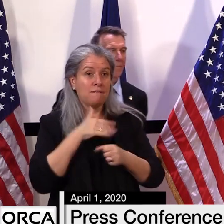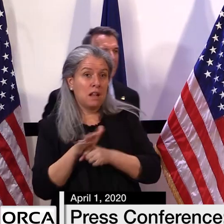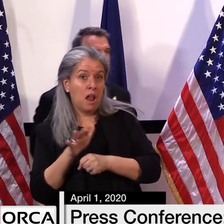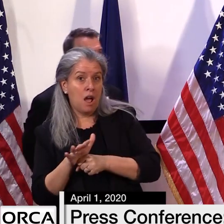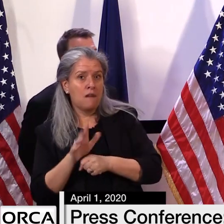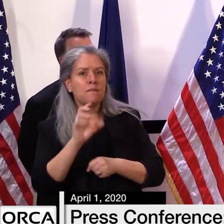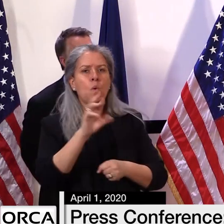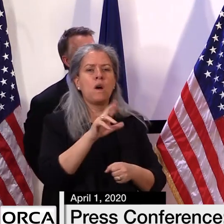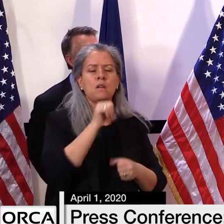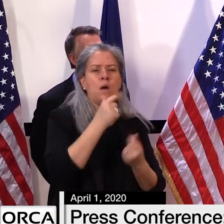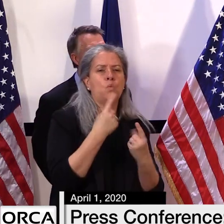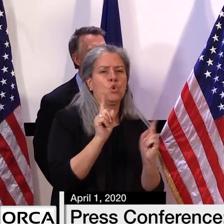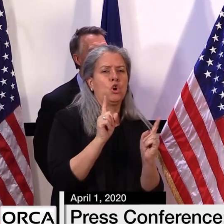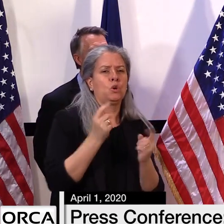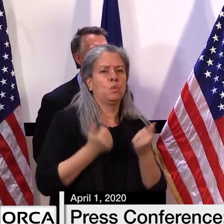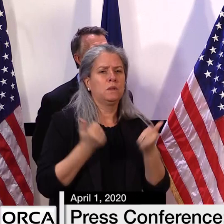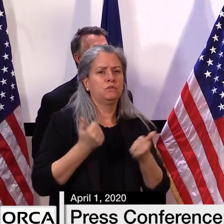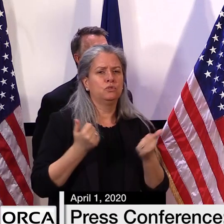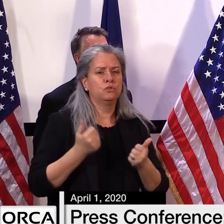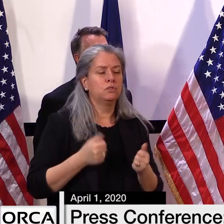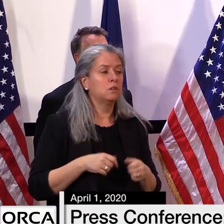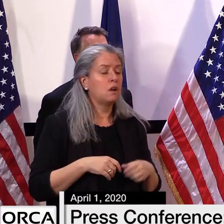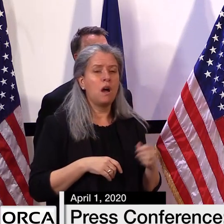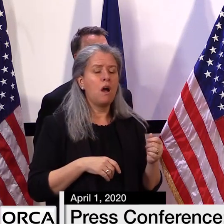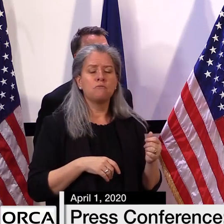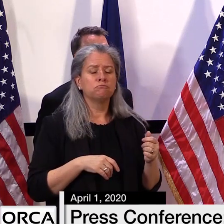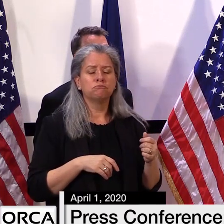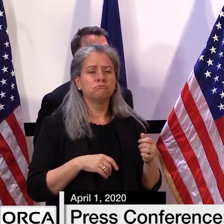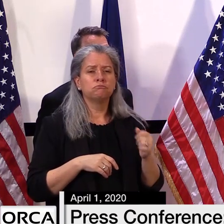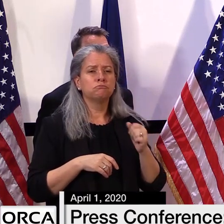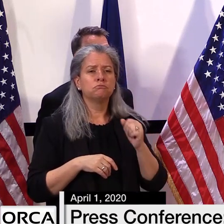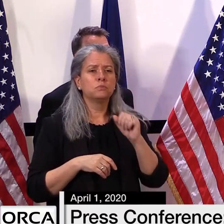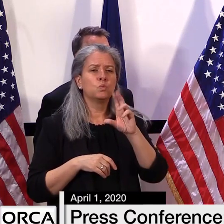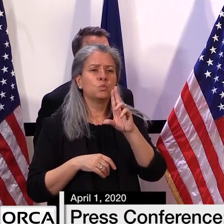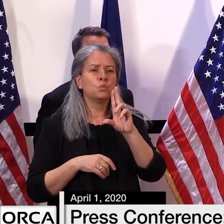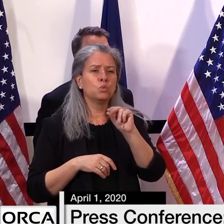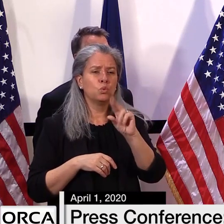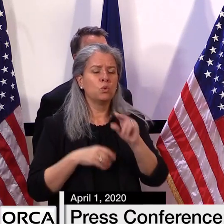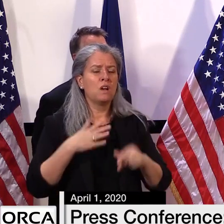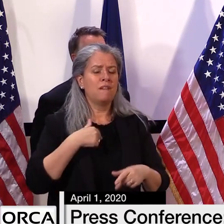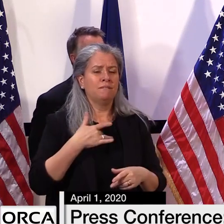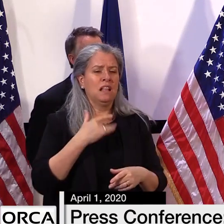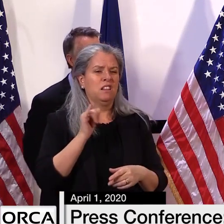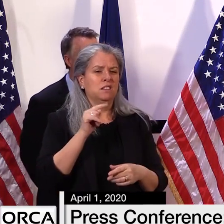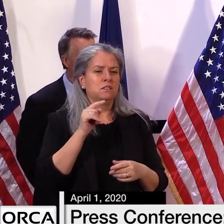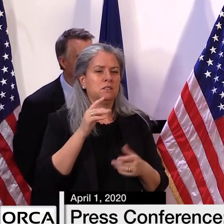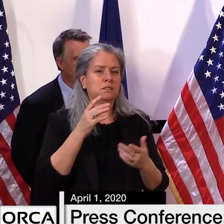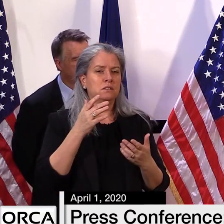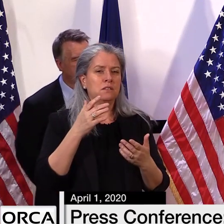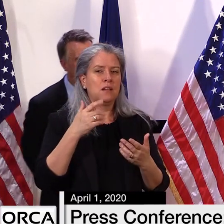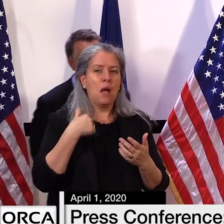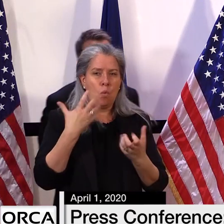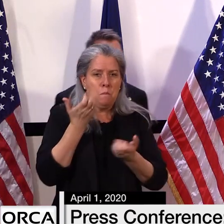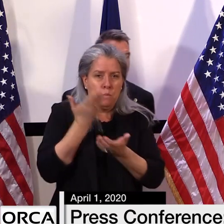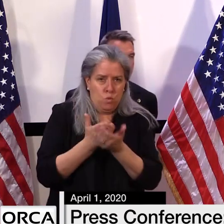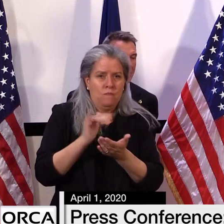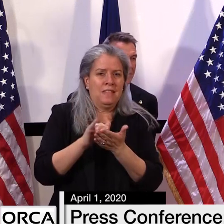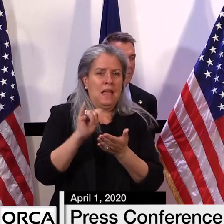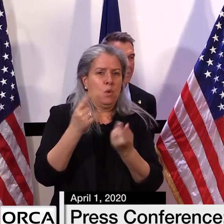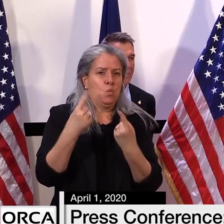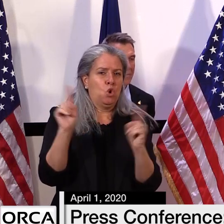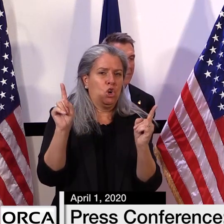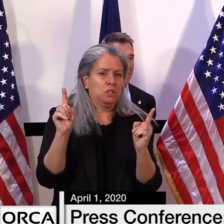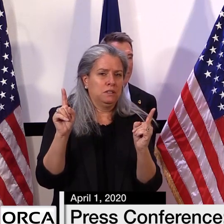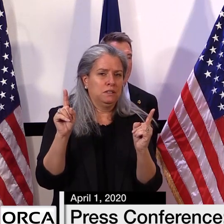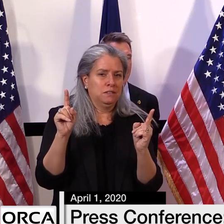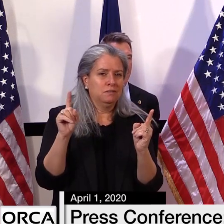them? No, I'm concerned about the lack of effectiveness, that we'd be fooling ourselves. The